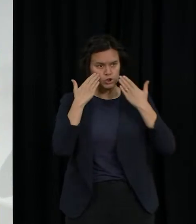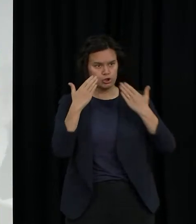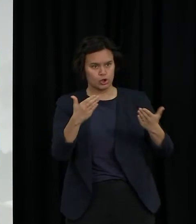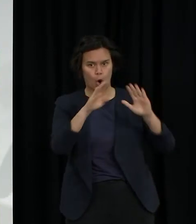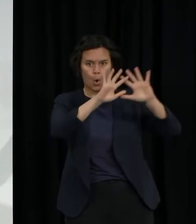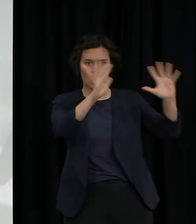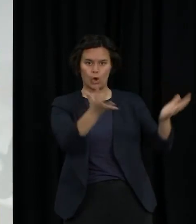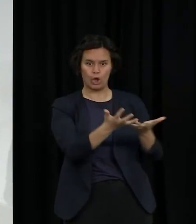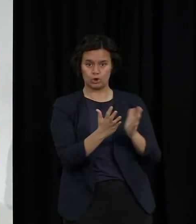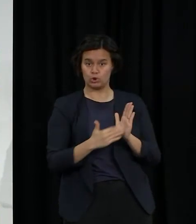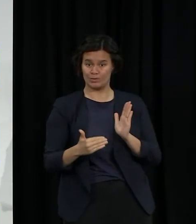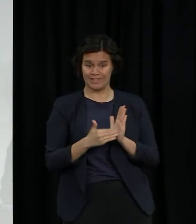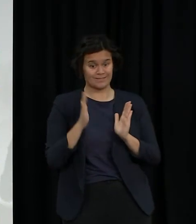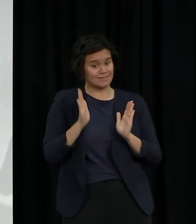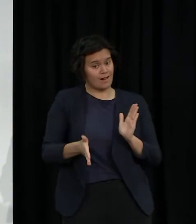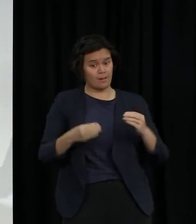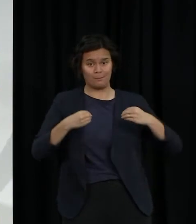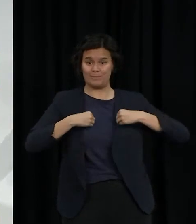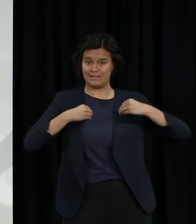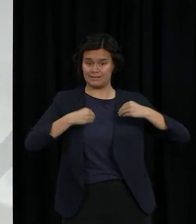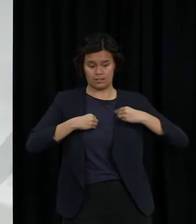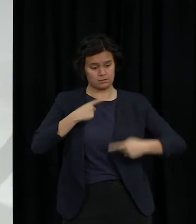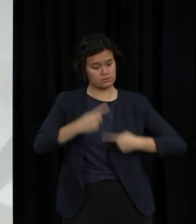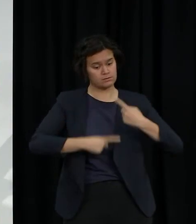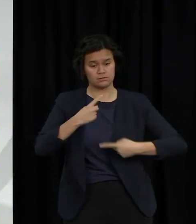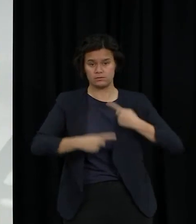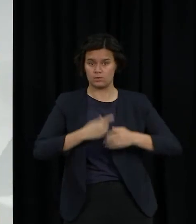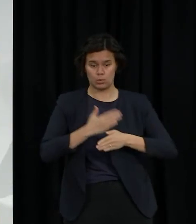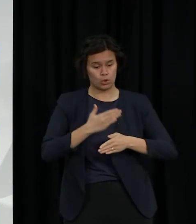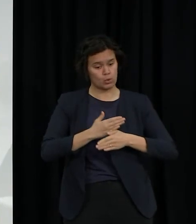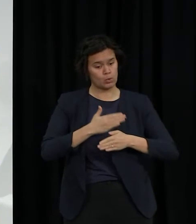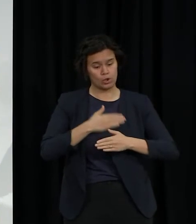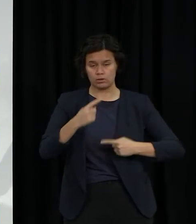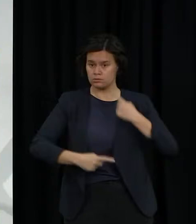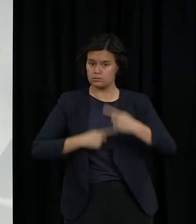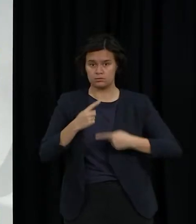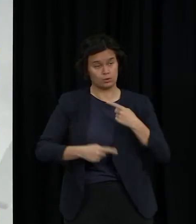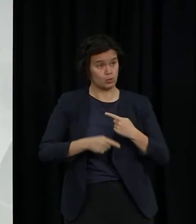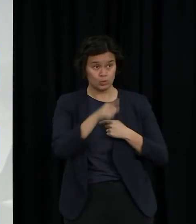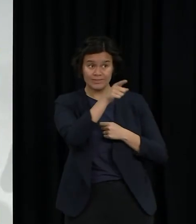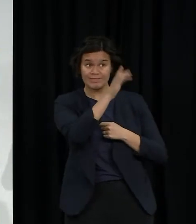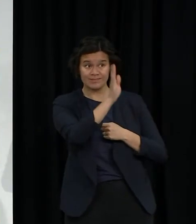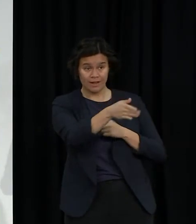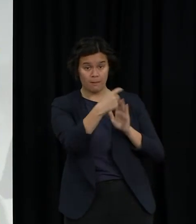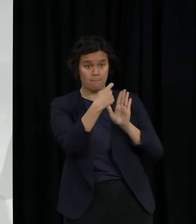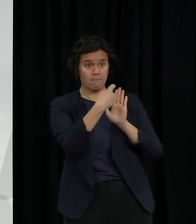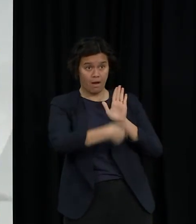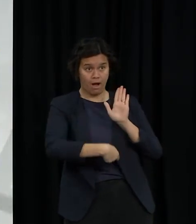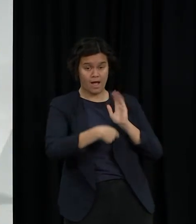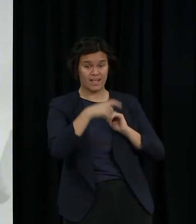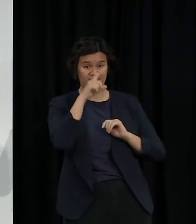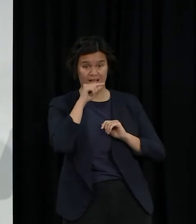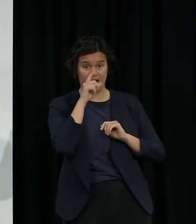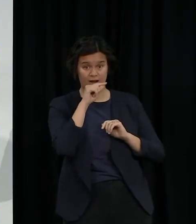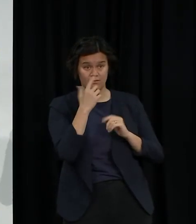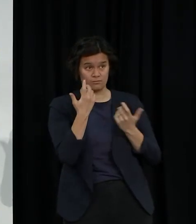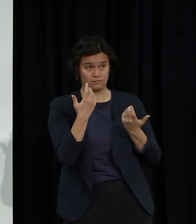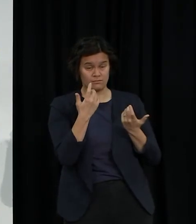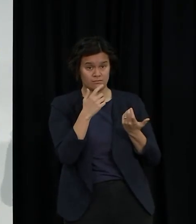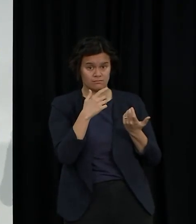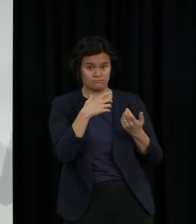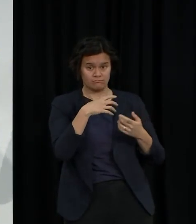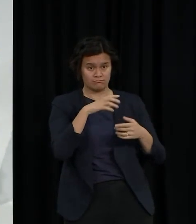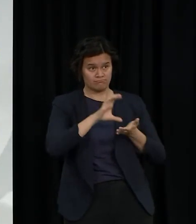plan to move ourselves to reconnect with the world, and we want to make sure people know that so that when the time comes, they want to come here, be it